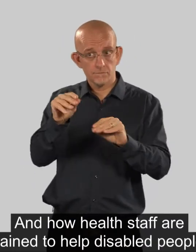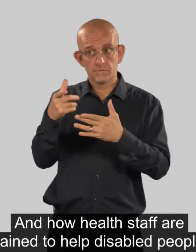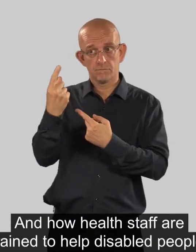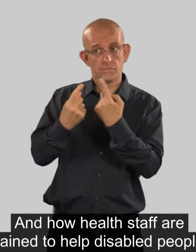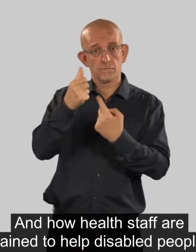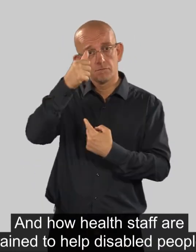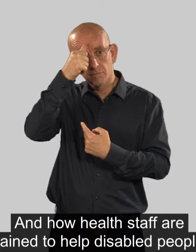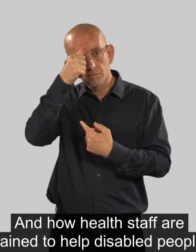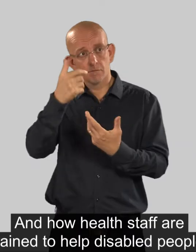disabled people.